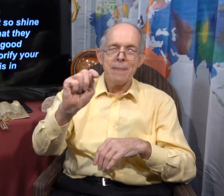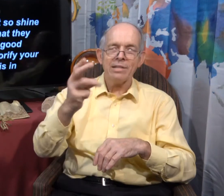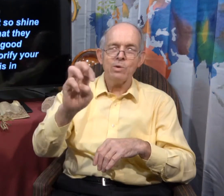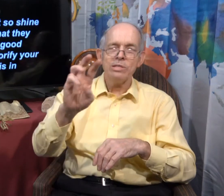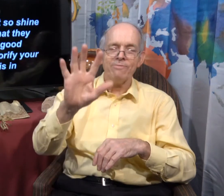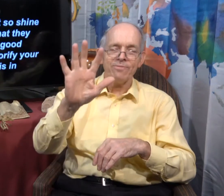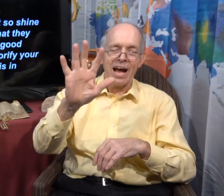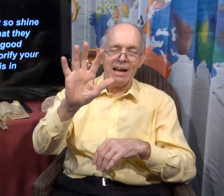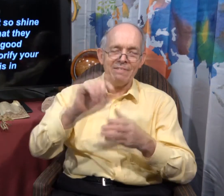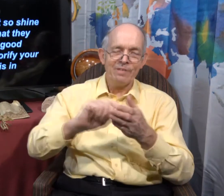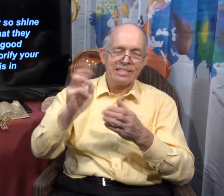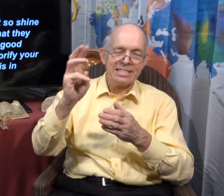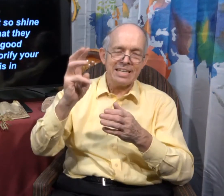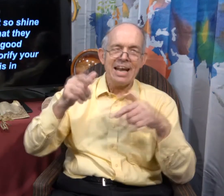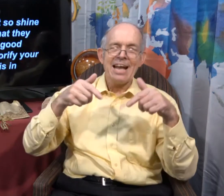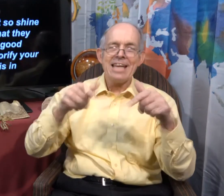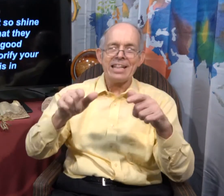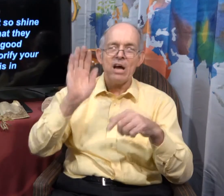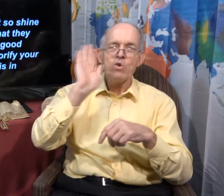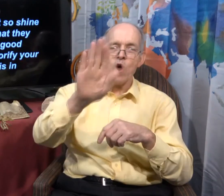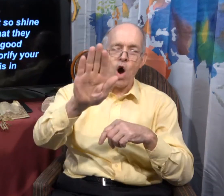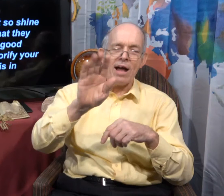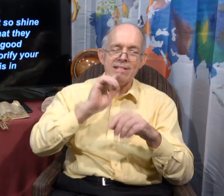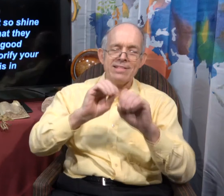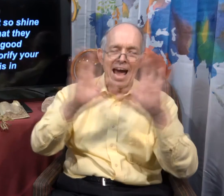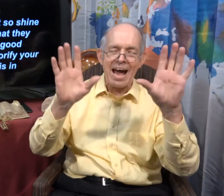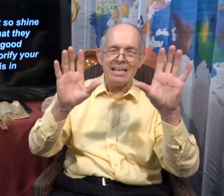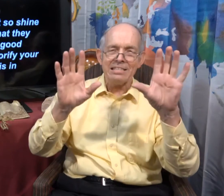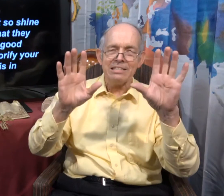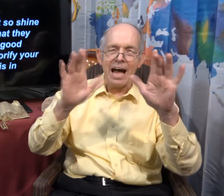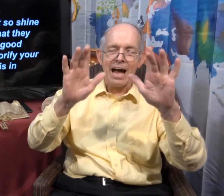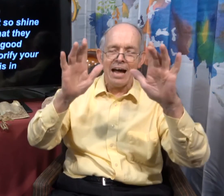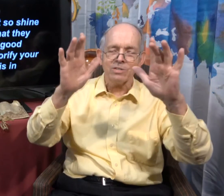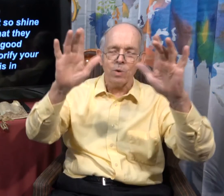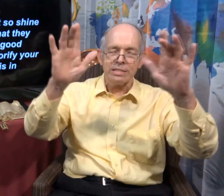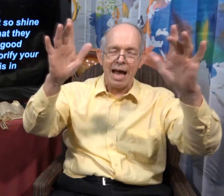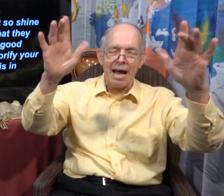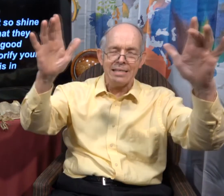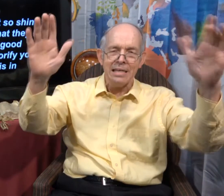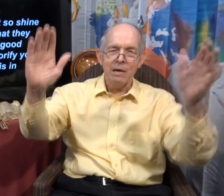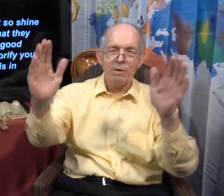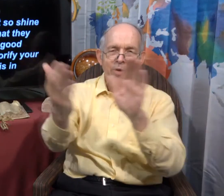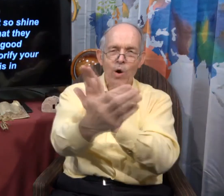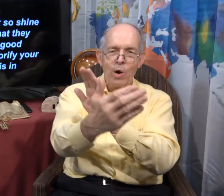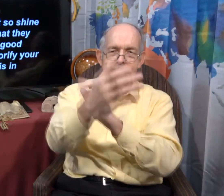Matthew 5, 15. Let your light such a shine before